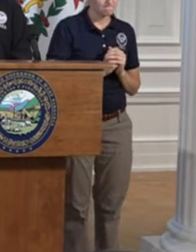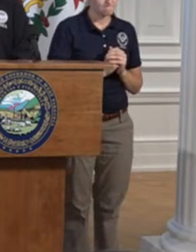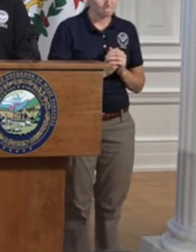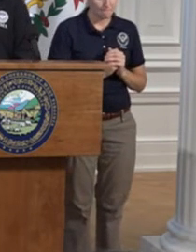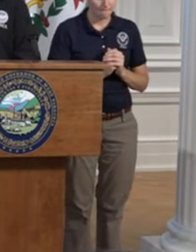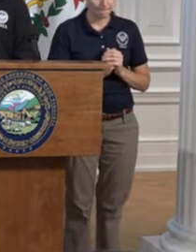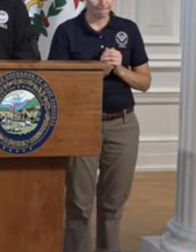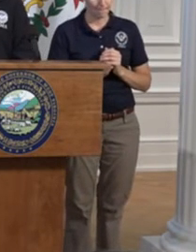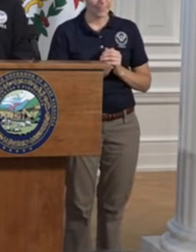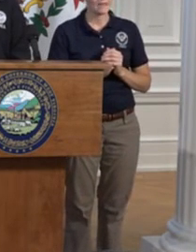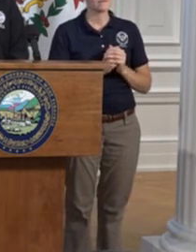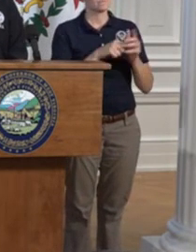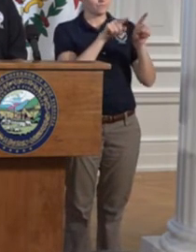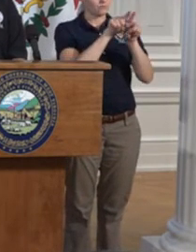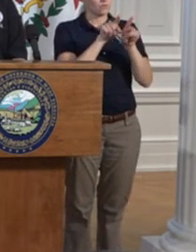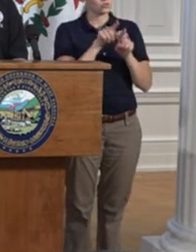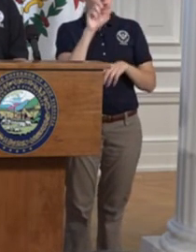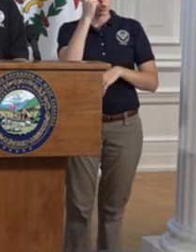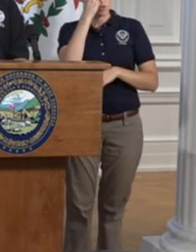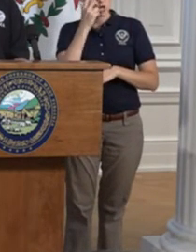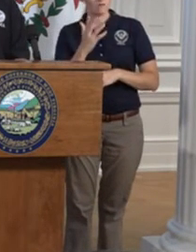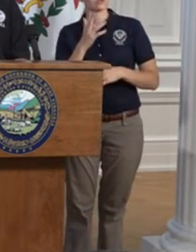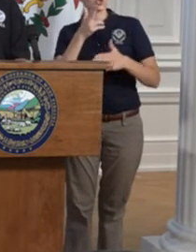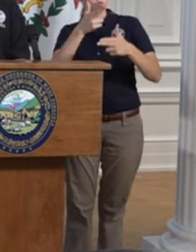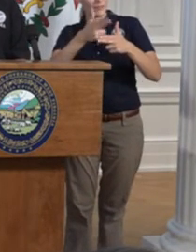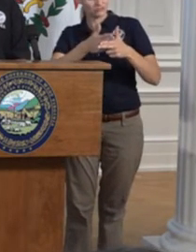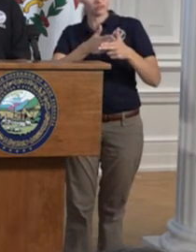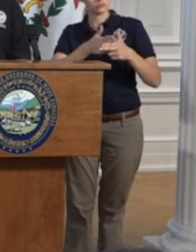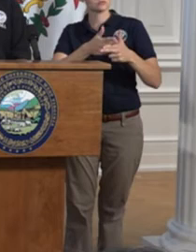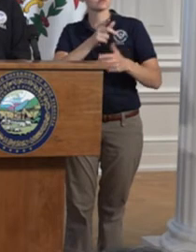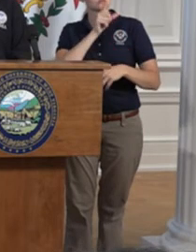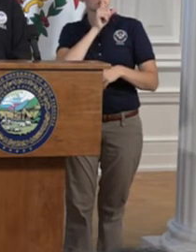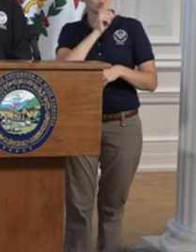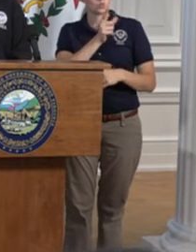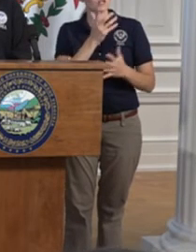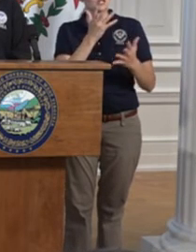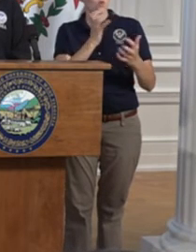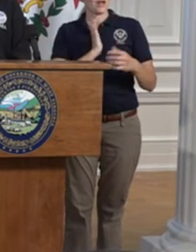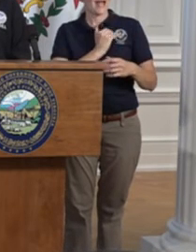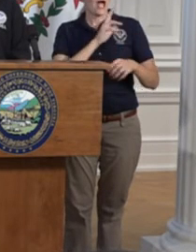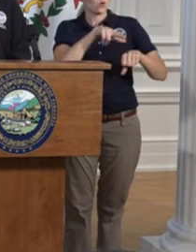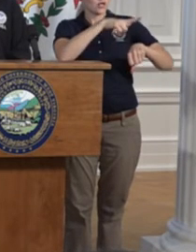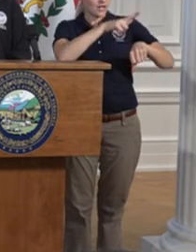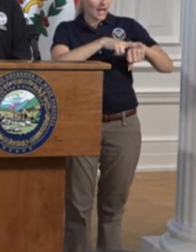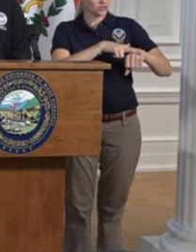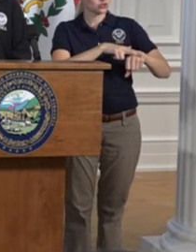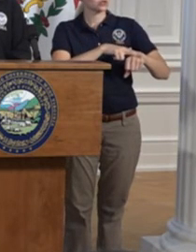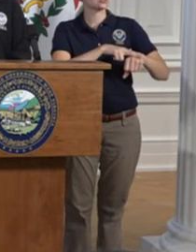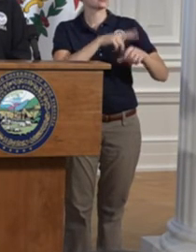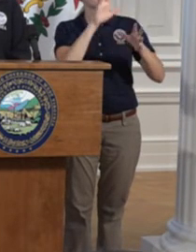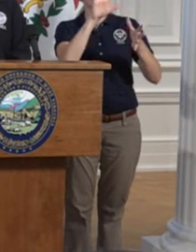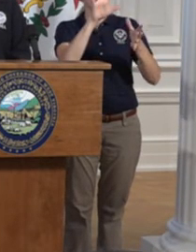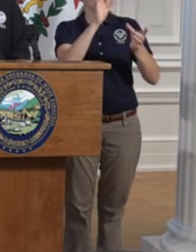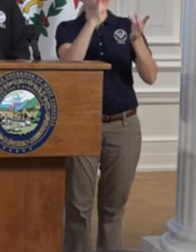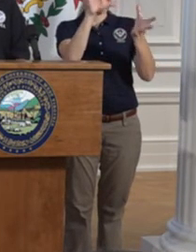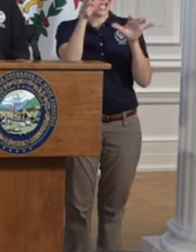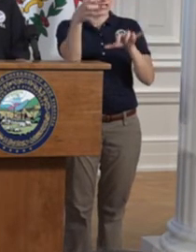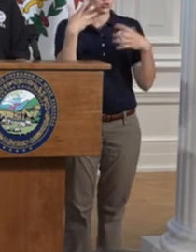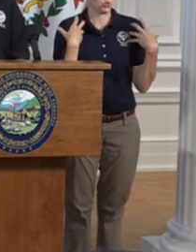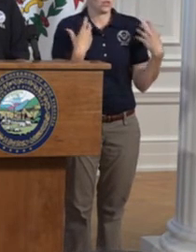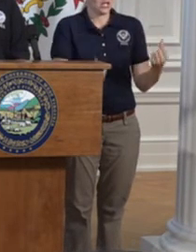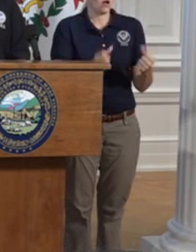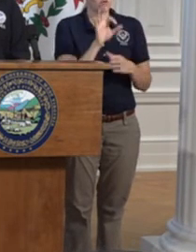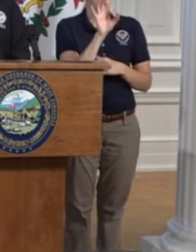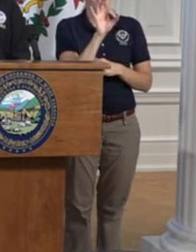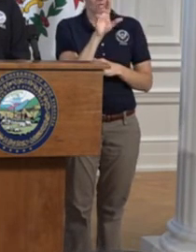into, as the governor said, is really our National Disaster Recovery Framework piece, in which I